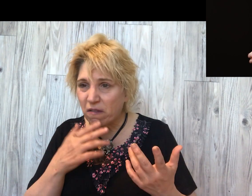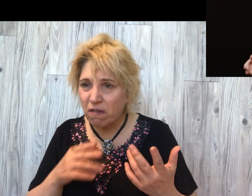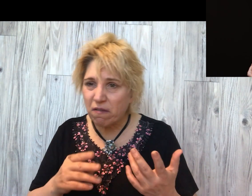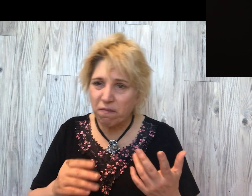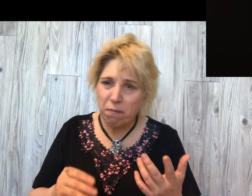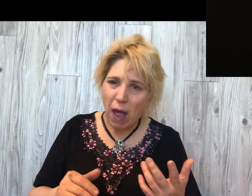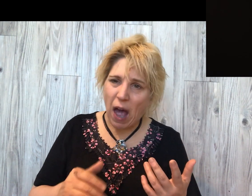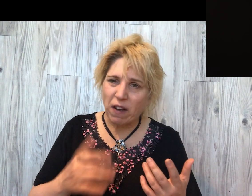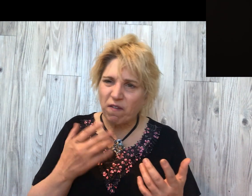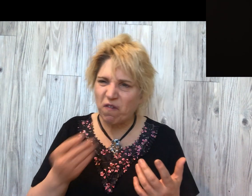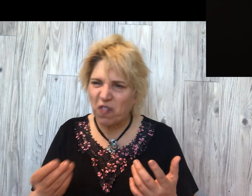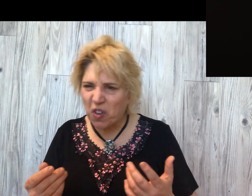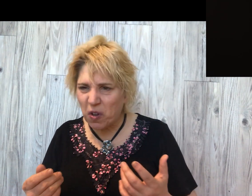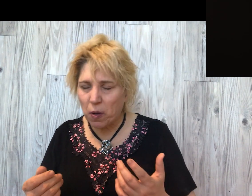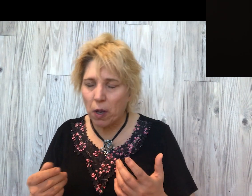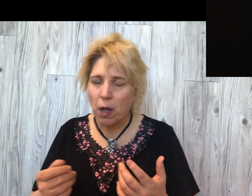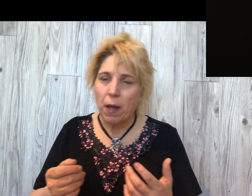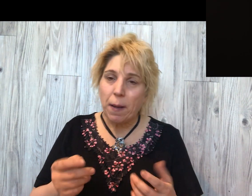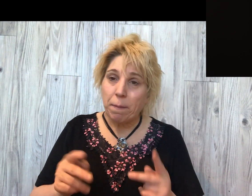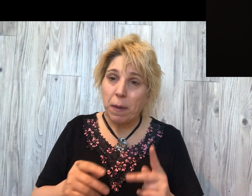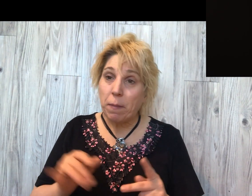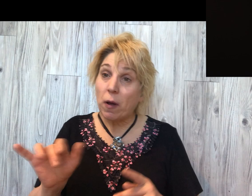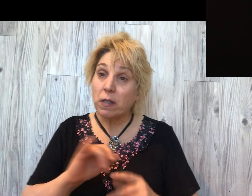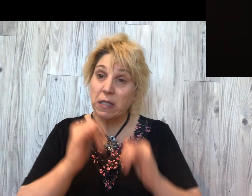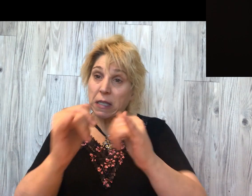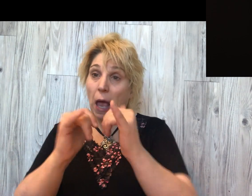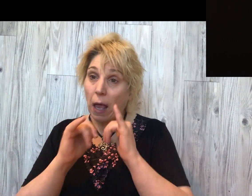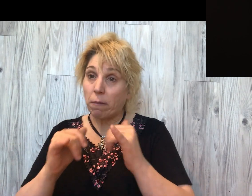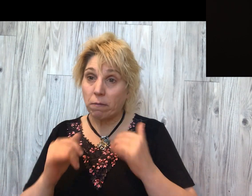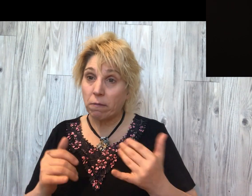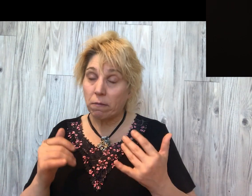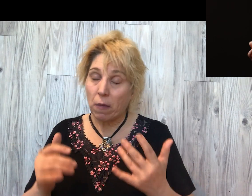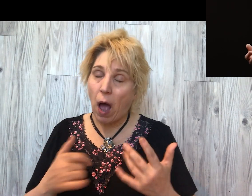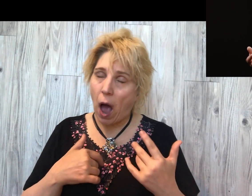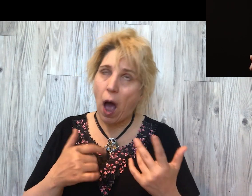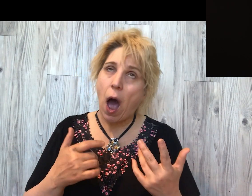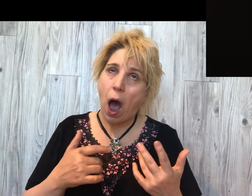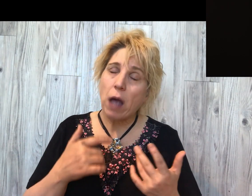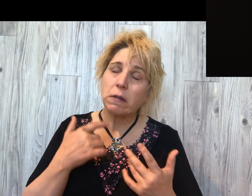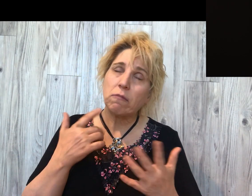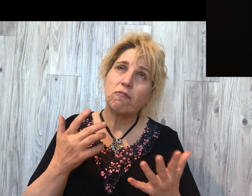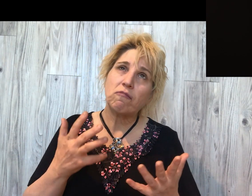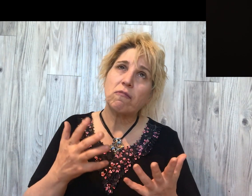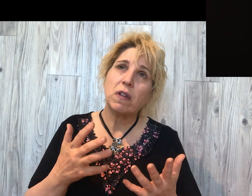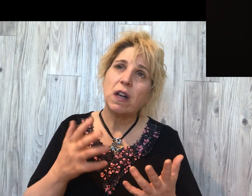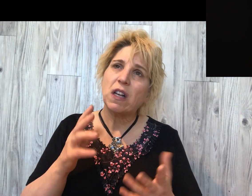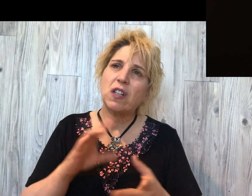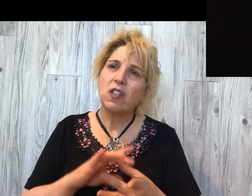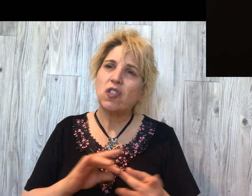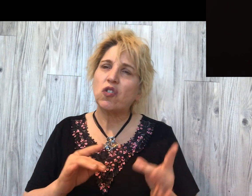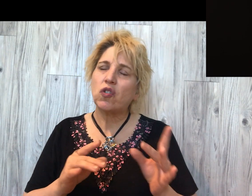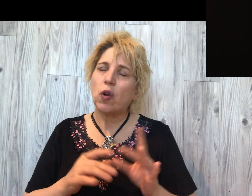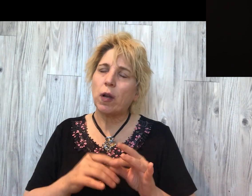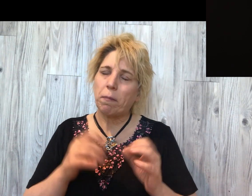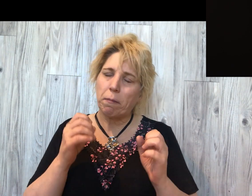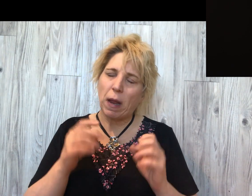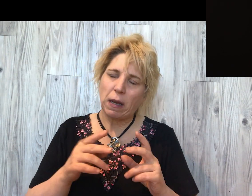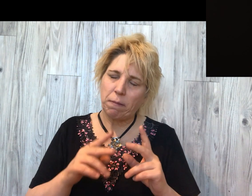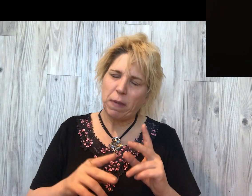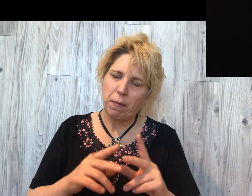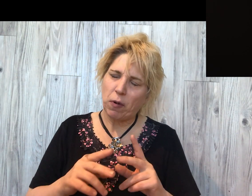You see, this story Jesus told were for people like us. I can even say that this was a story for lots